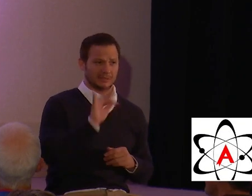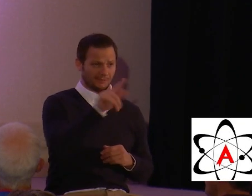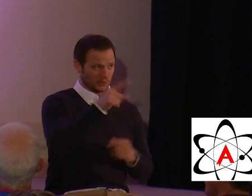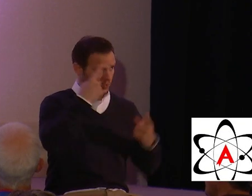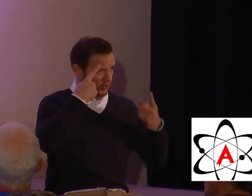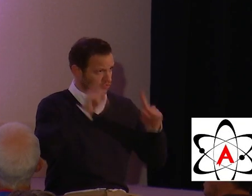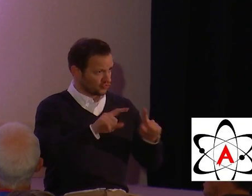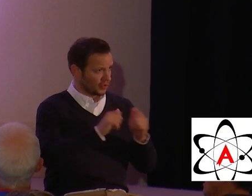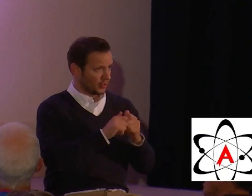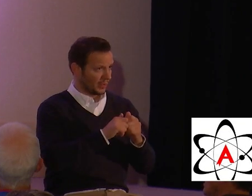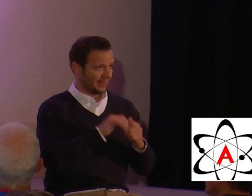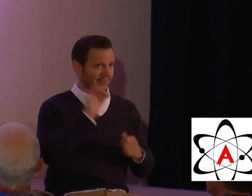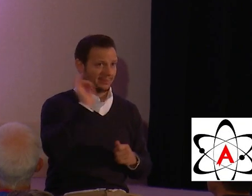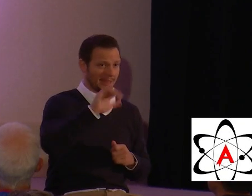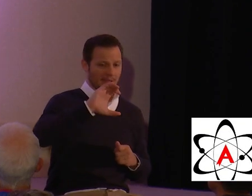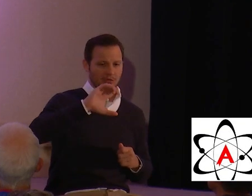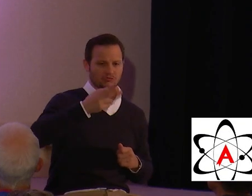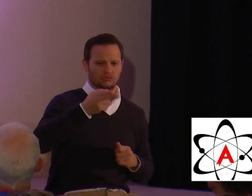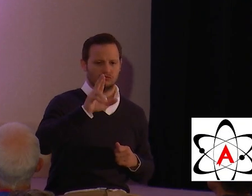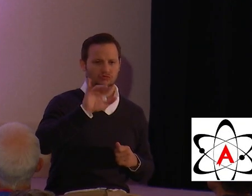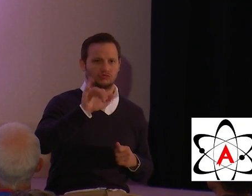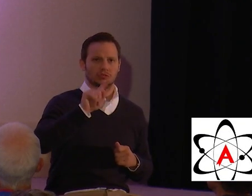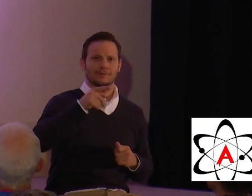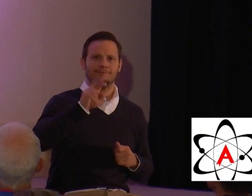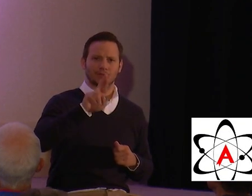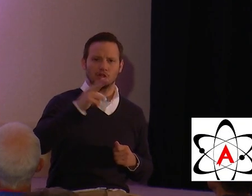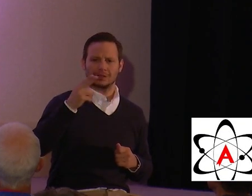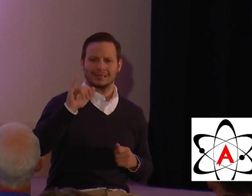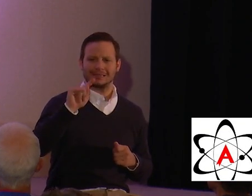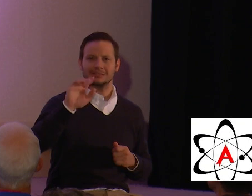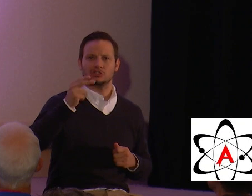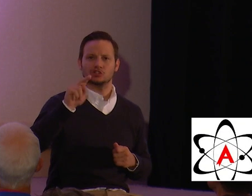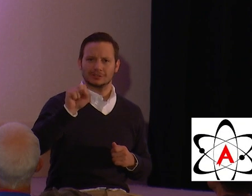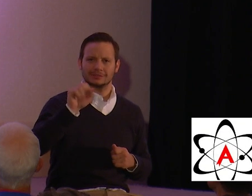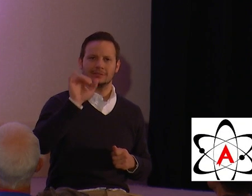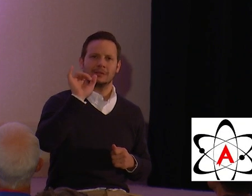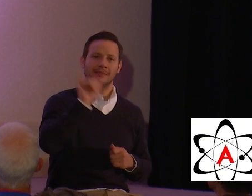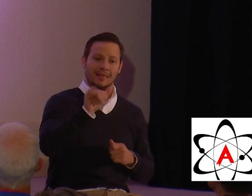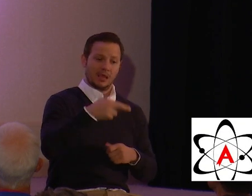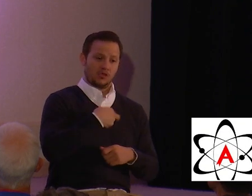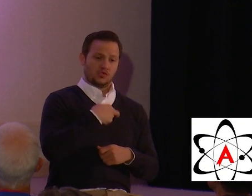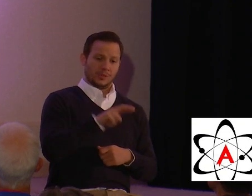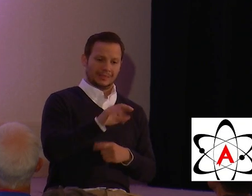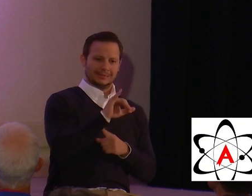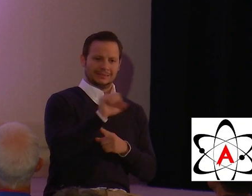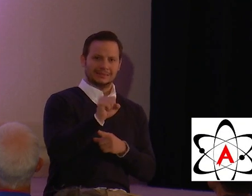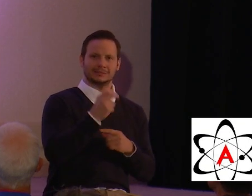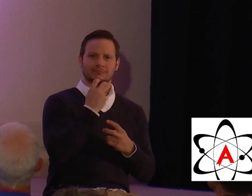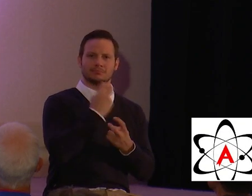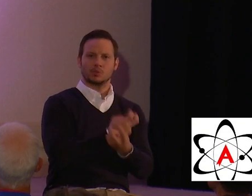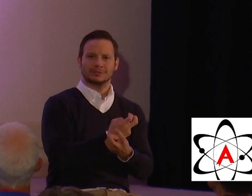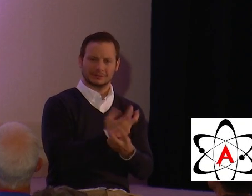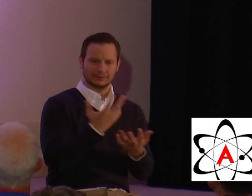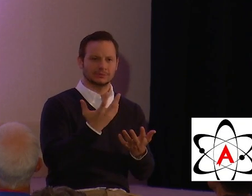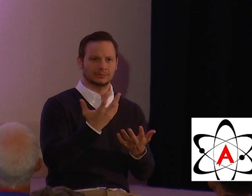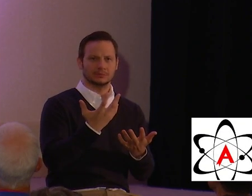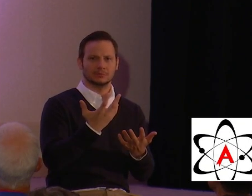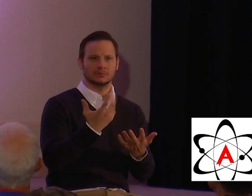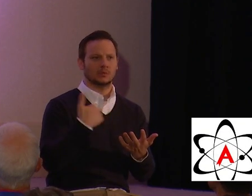you agree with the Christopher Hitchens statement that religion is a poison, we have to address the